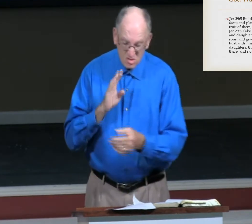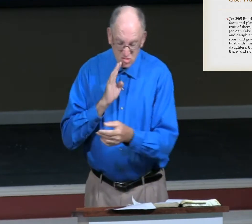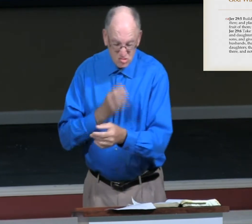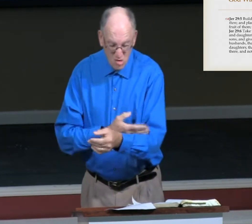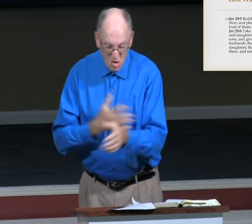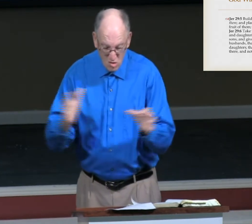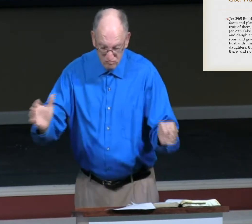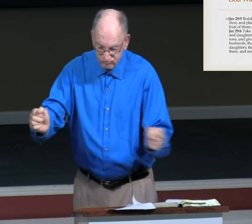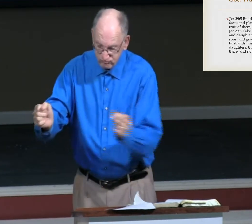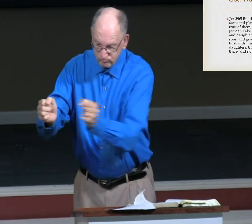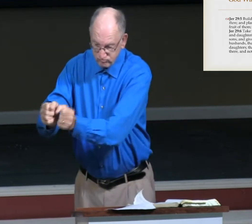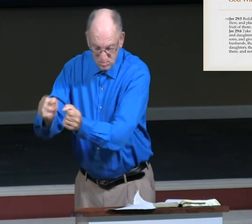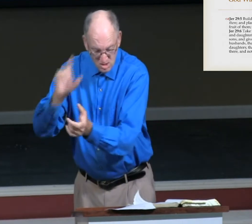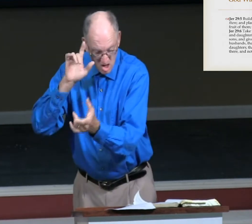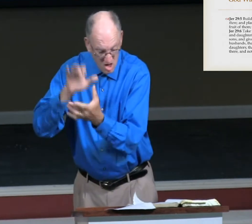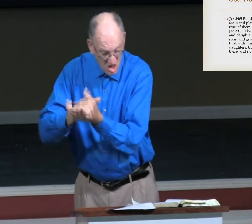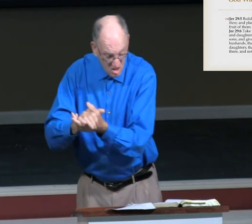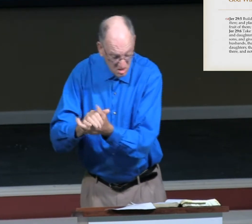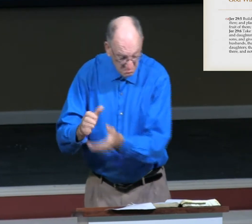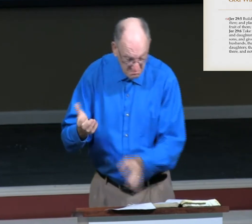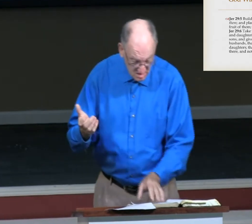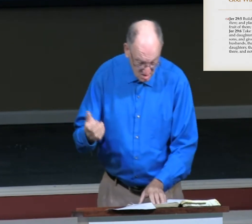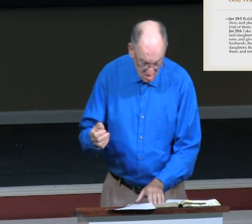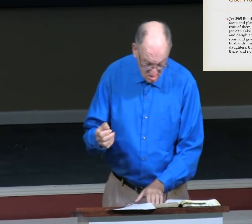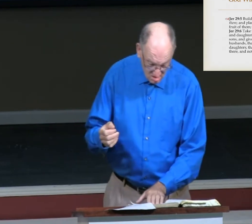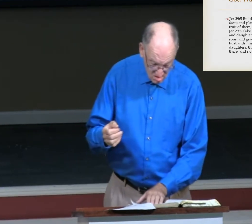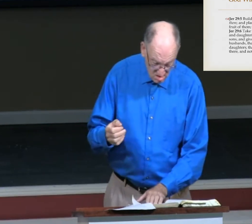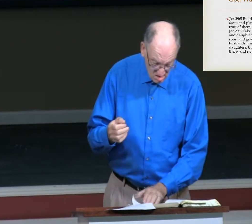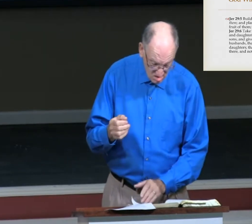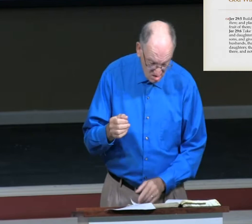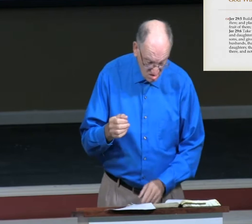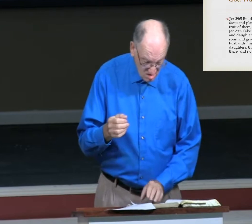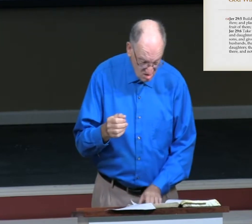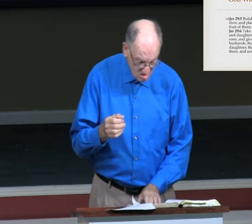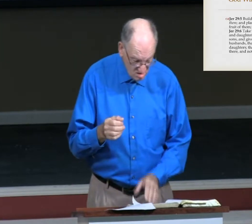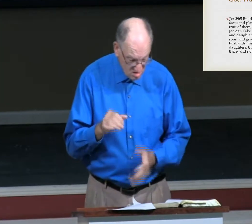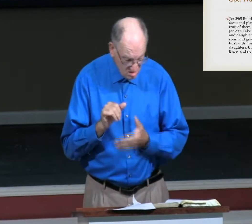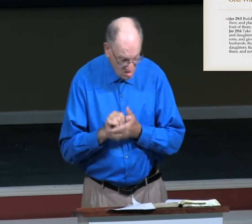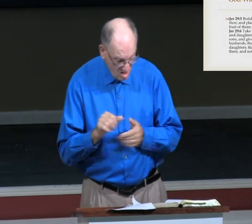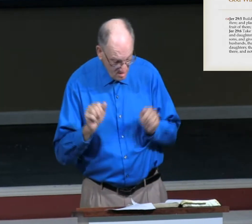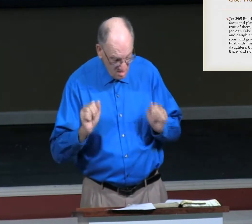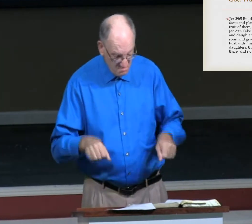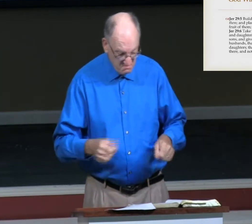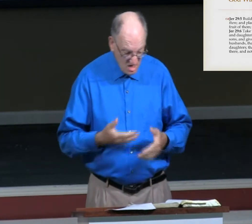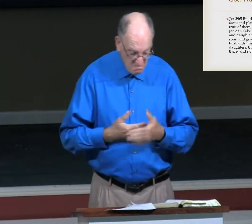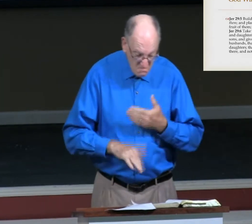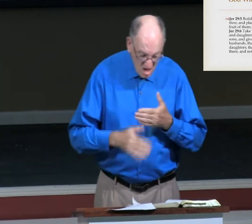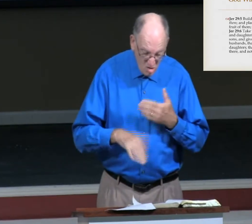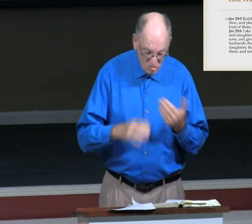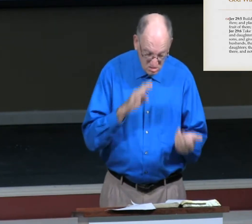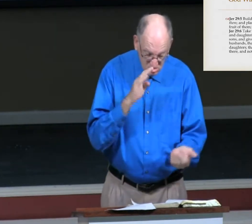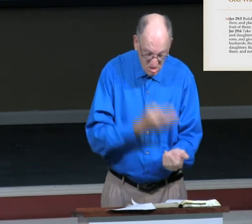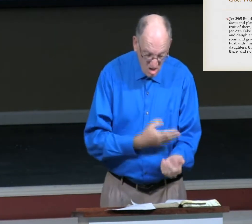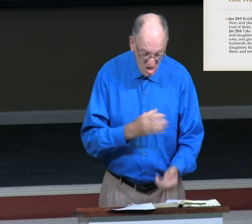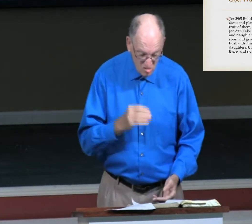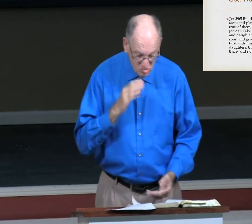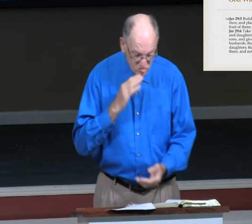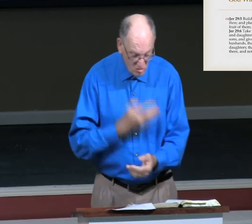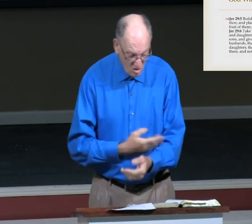your daughters to husbands, that they may bear sons and daughters, that ye may